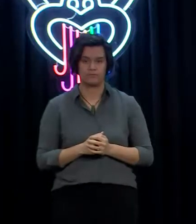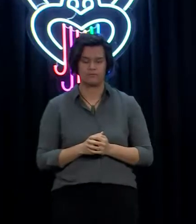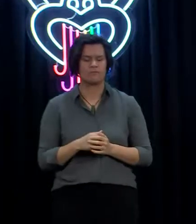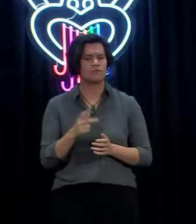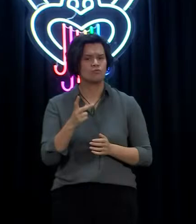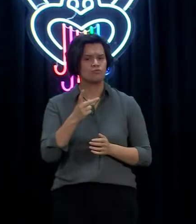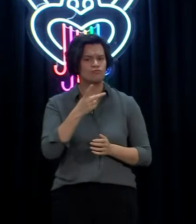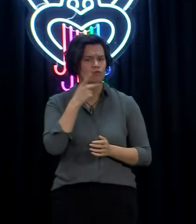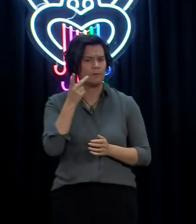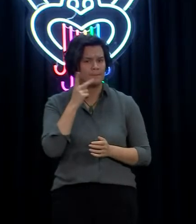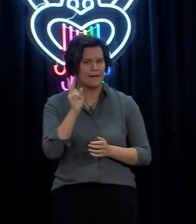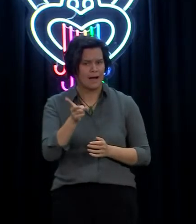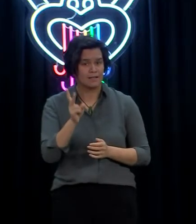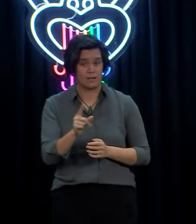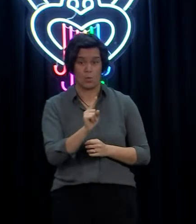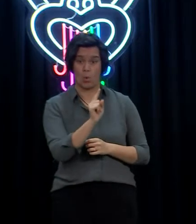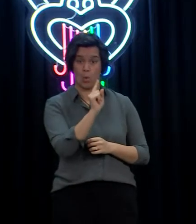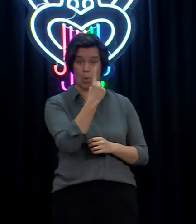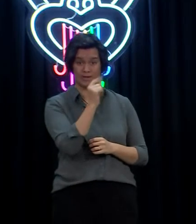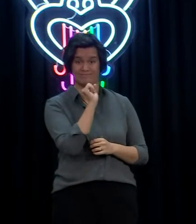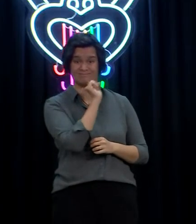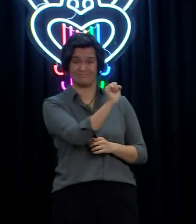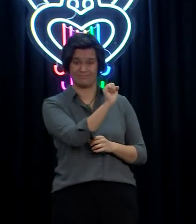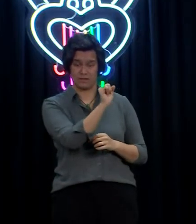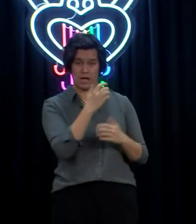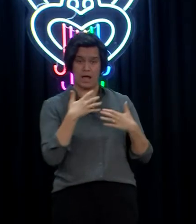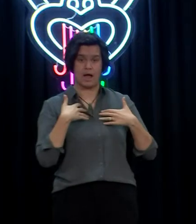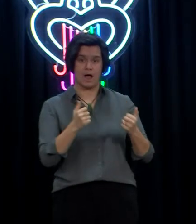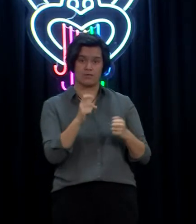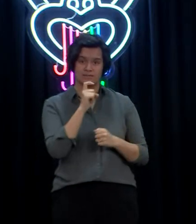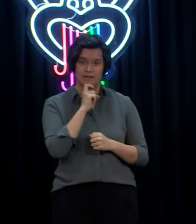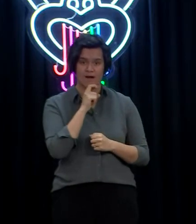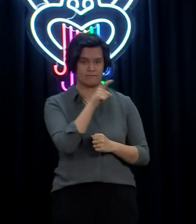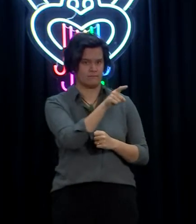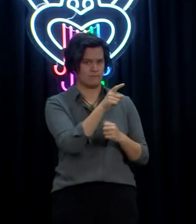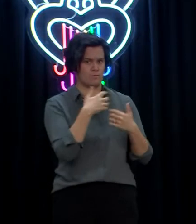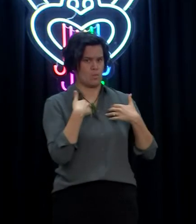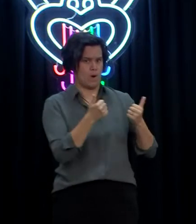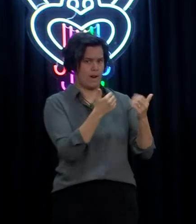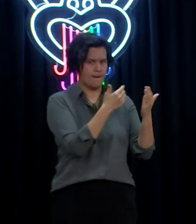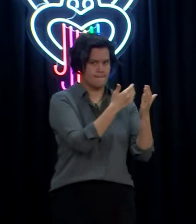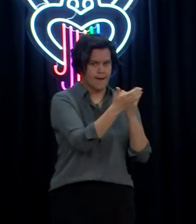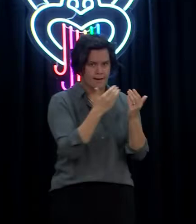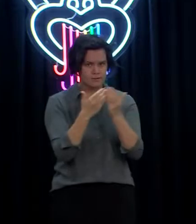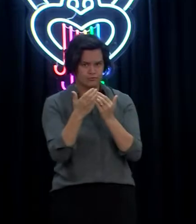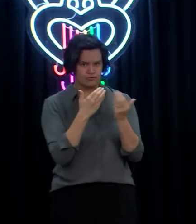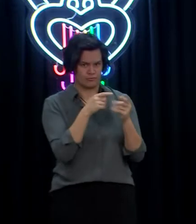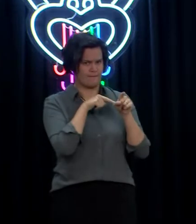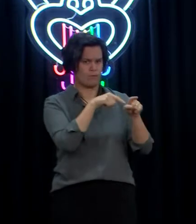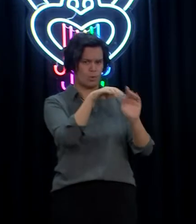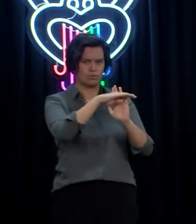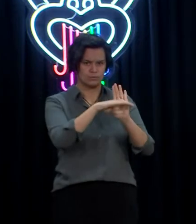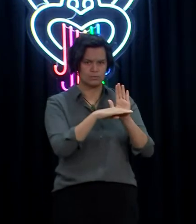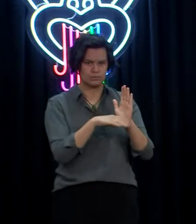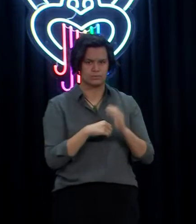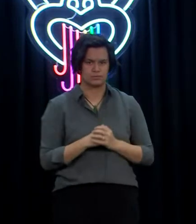reiterate, throughout this outbreak, Auckland Regional Public Health have been managing cases in accordance with clinical judgment.